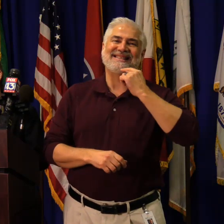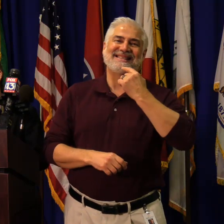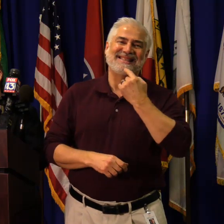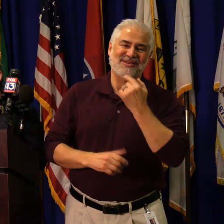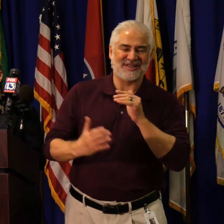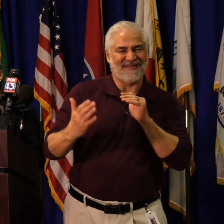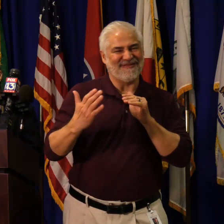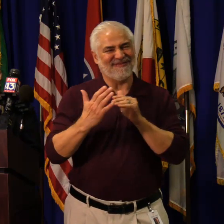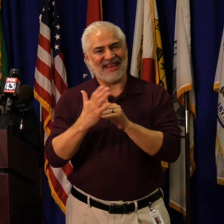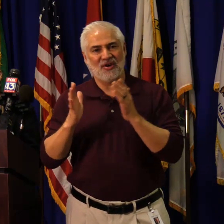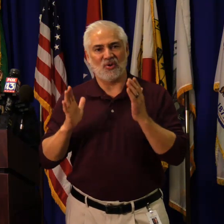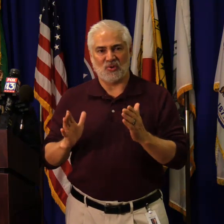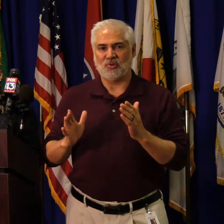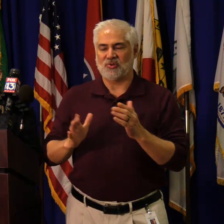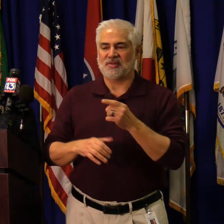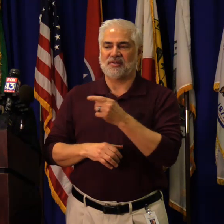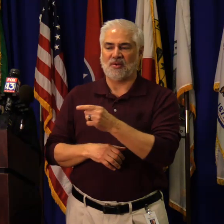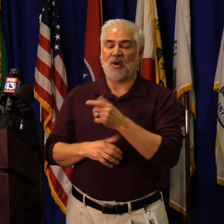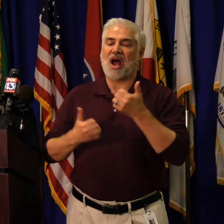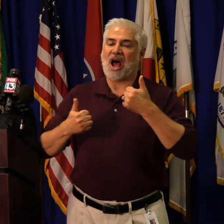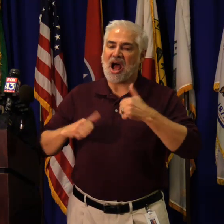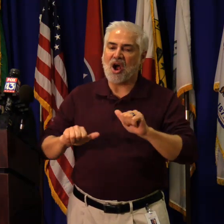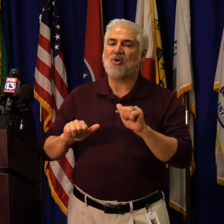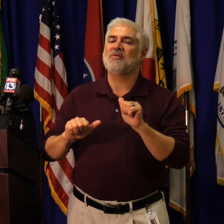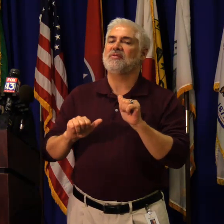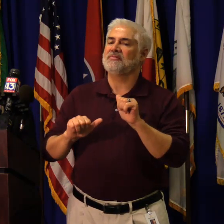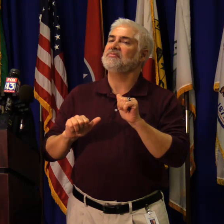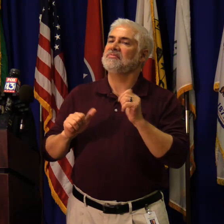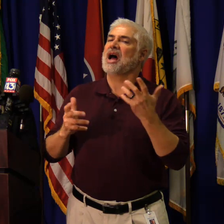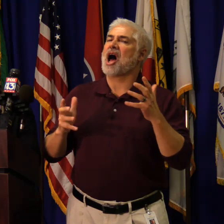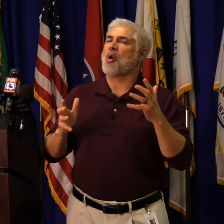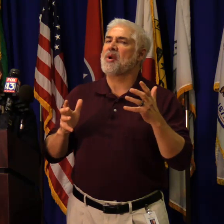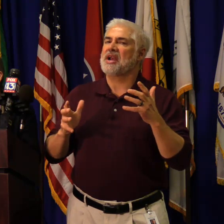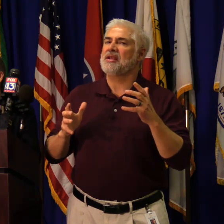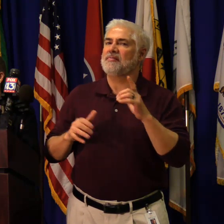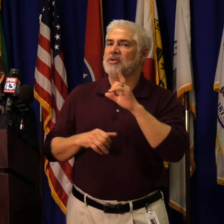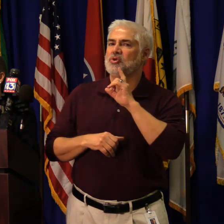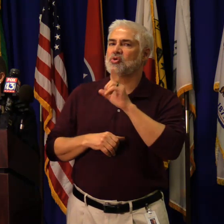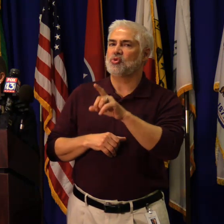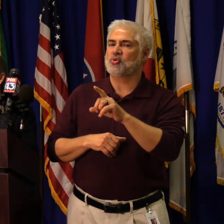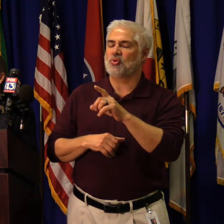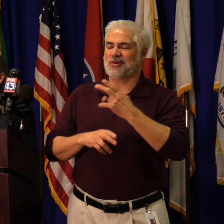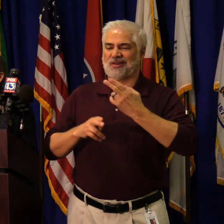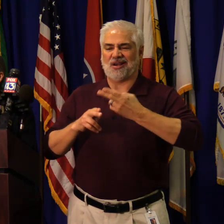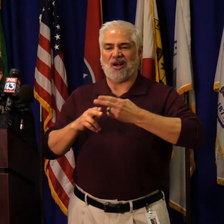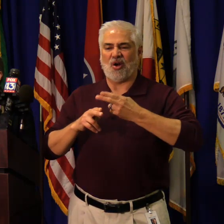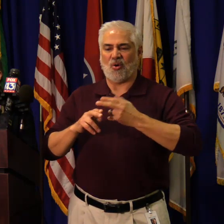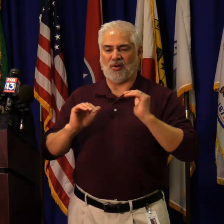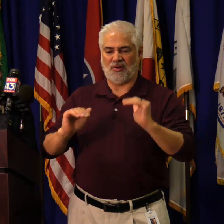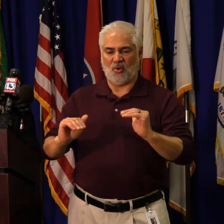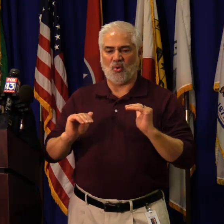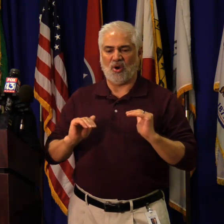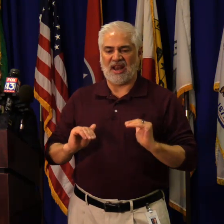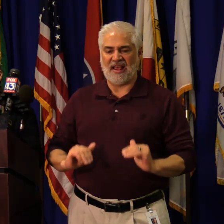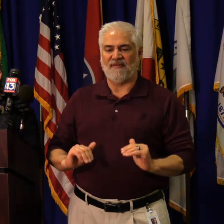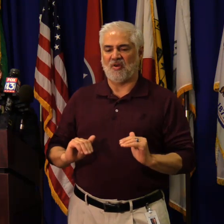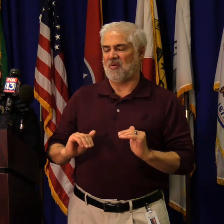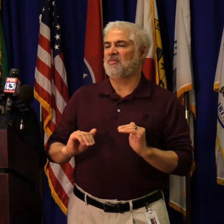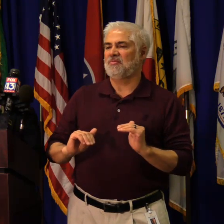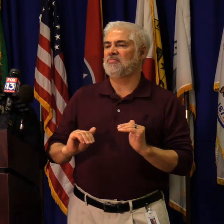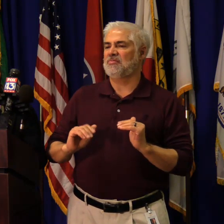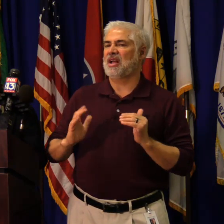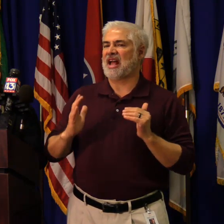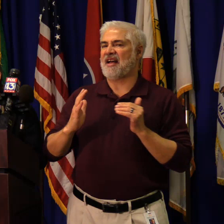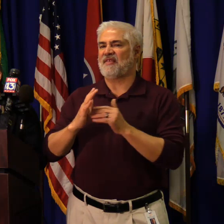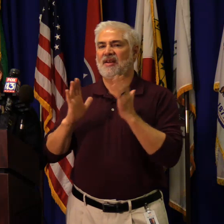offenders. So we had already started working toward making sure that what everybody likes to call those low-level offenders, they're not